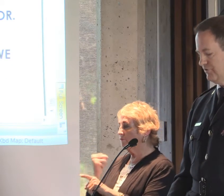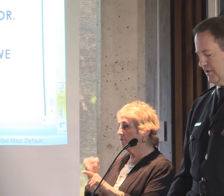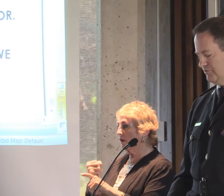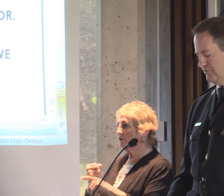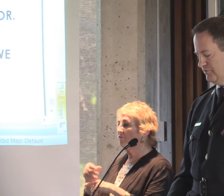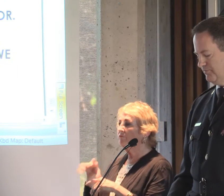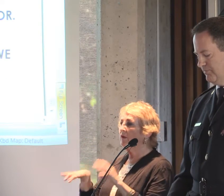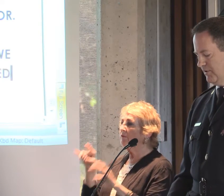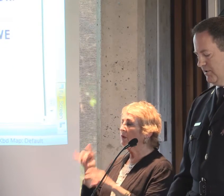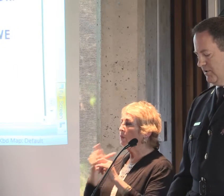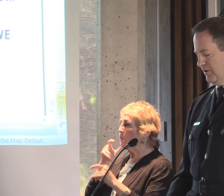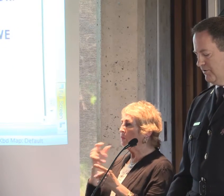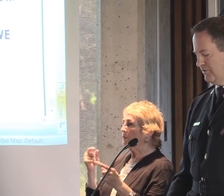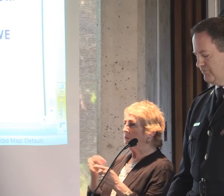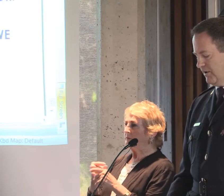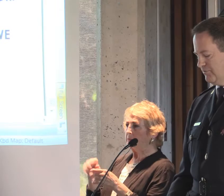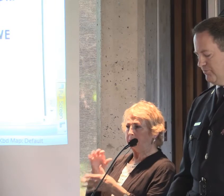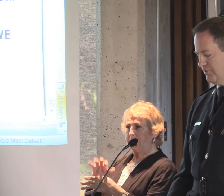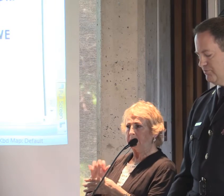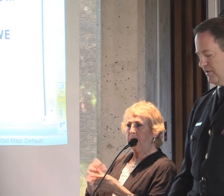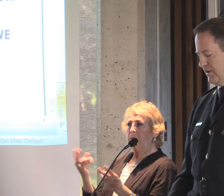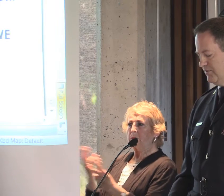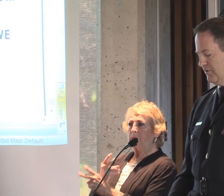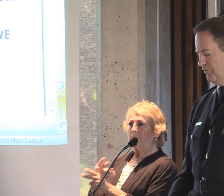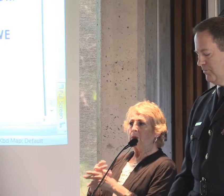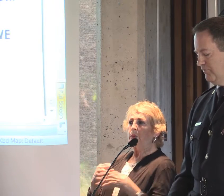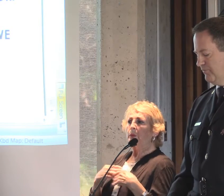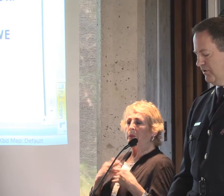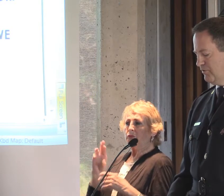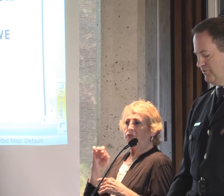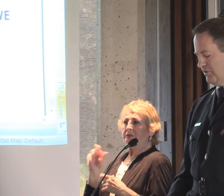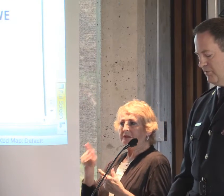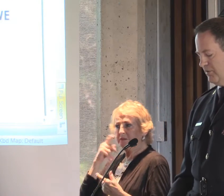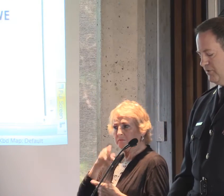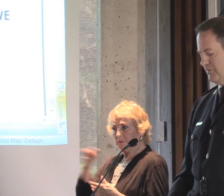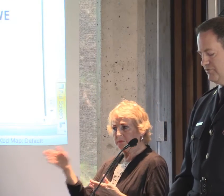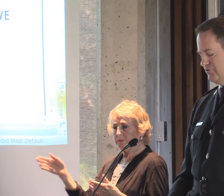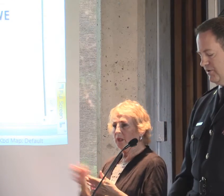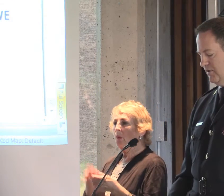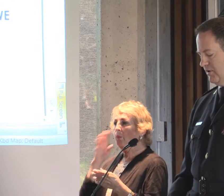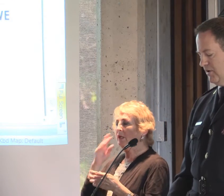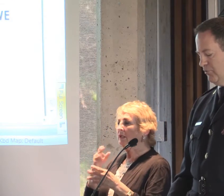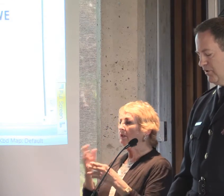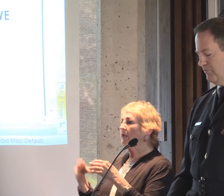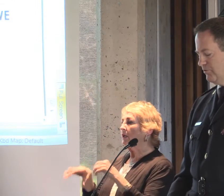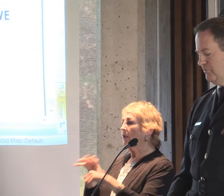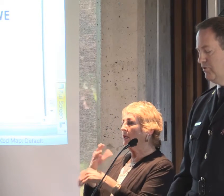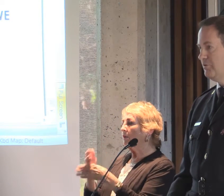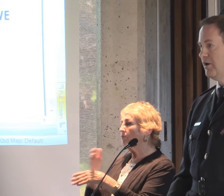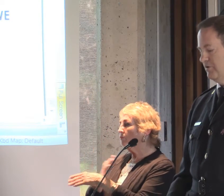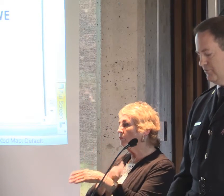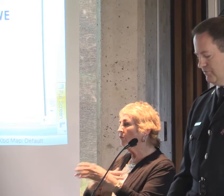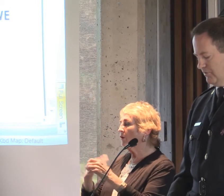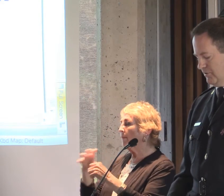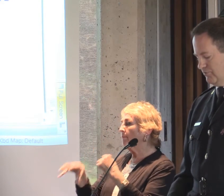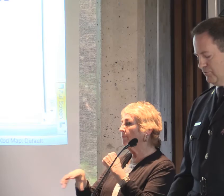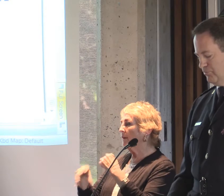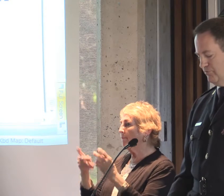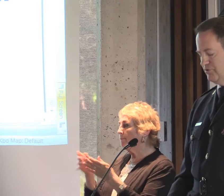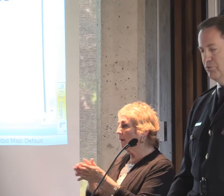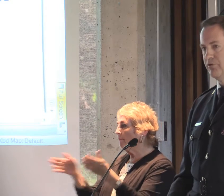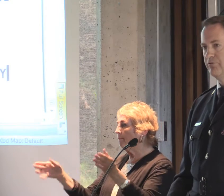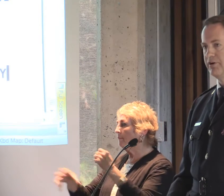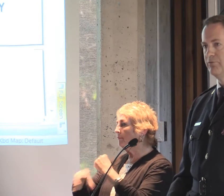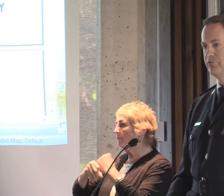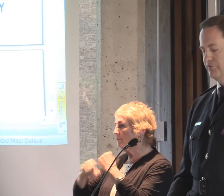highest risk cases. Under this violence prevention plan, we'll be increasing our public messaging and working with community partners to